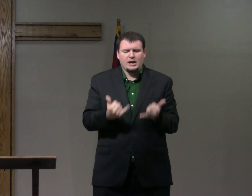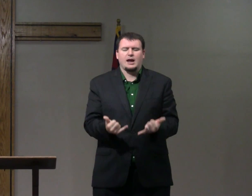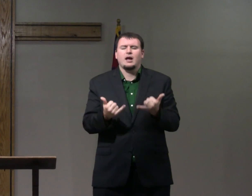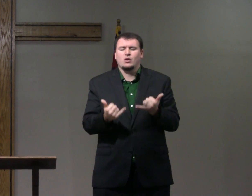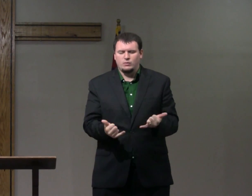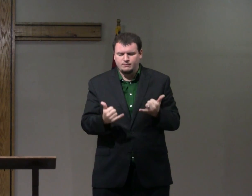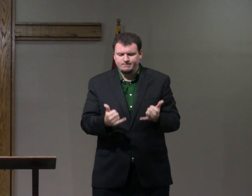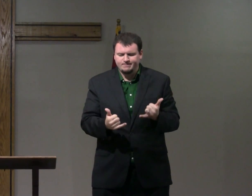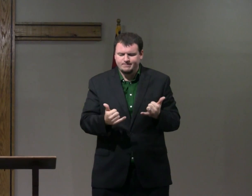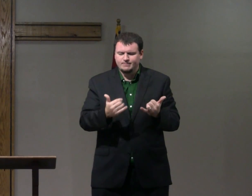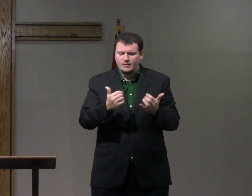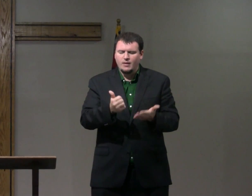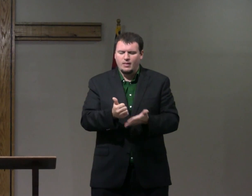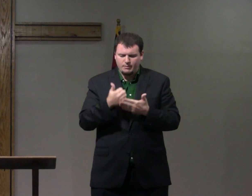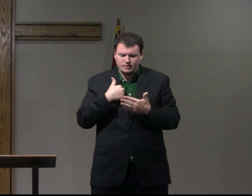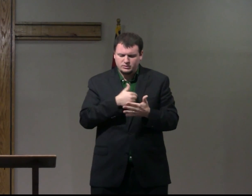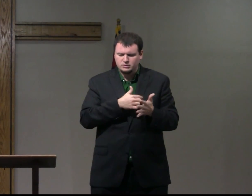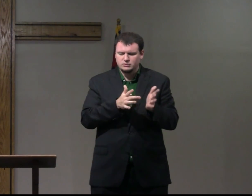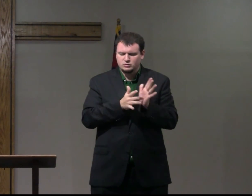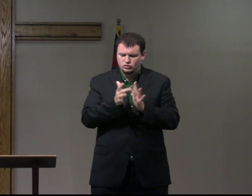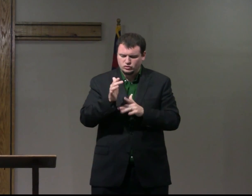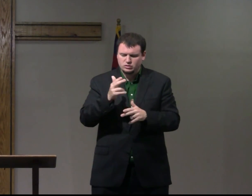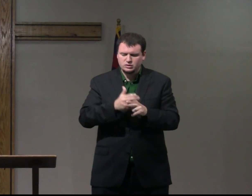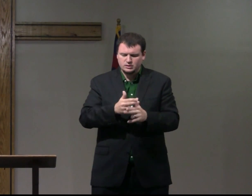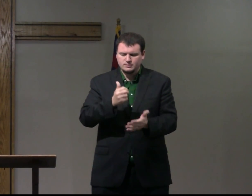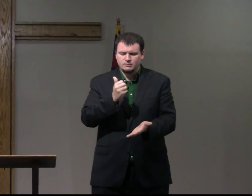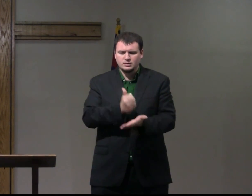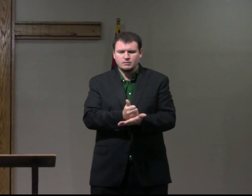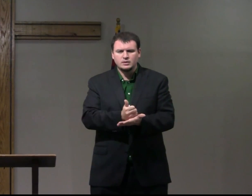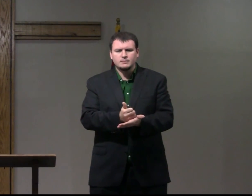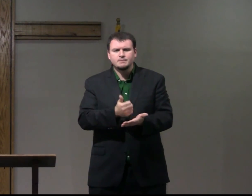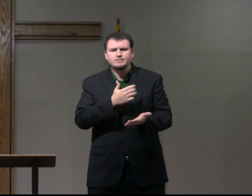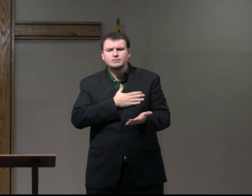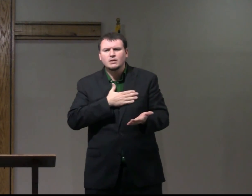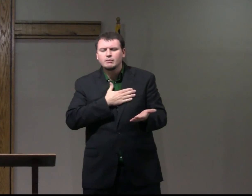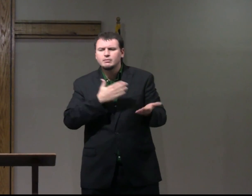I pray that we would start now.